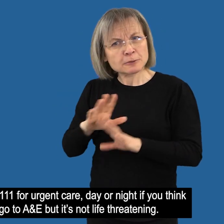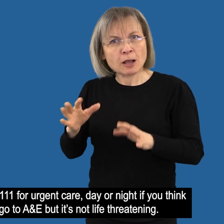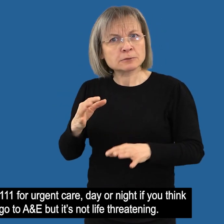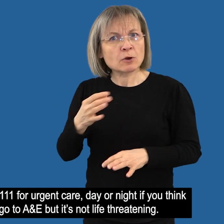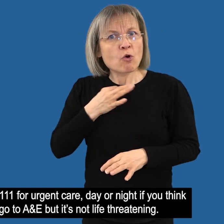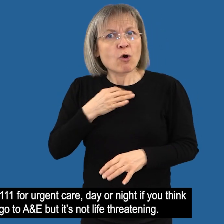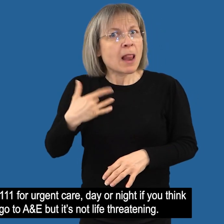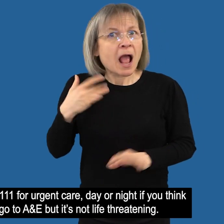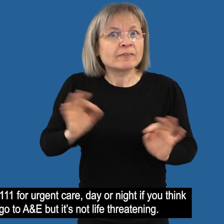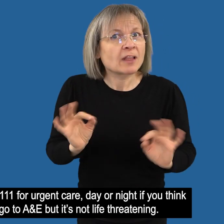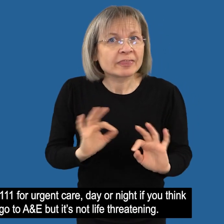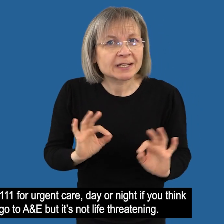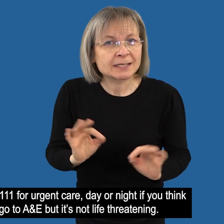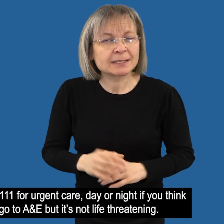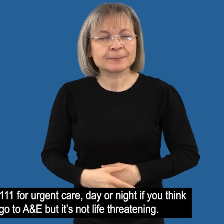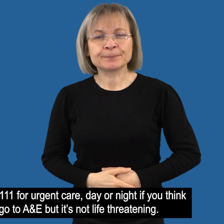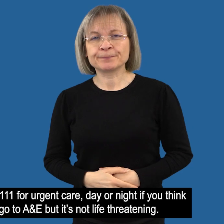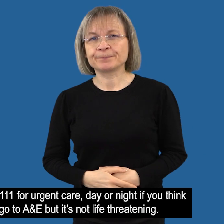it's not life-threatening.